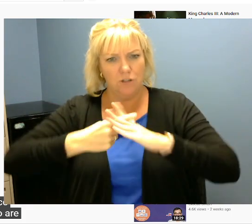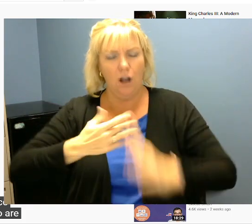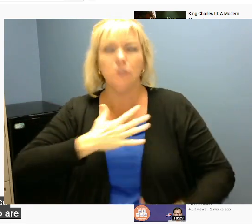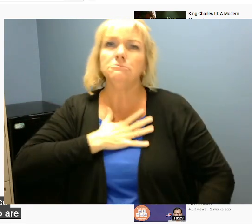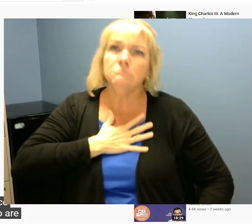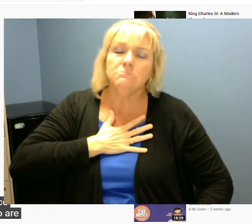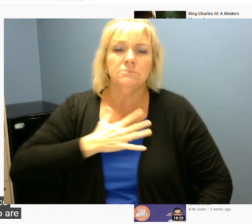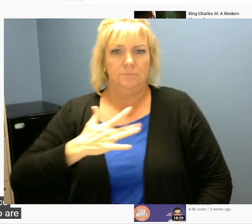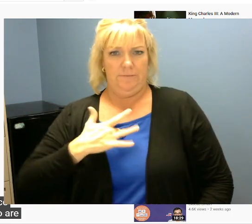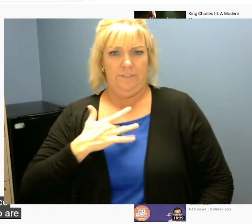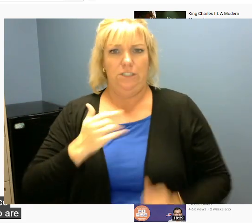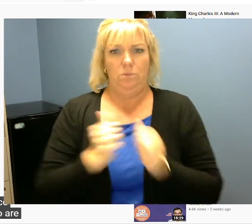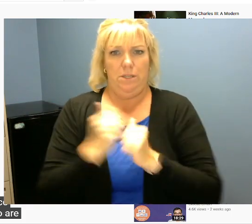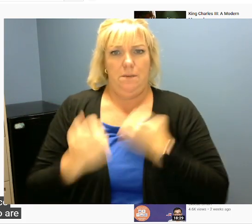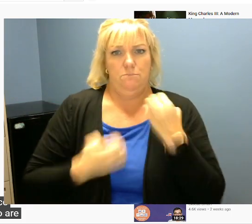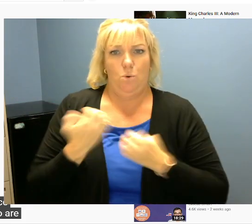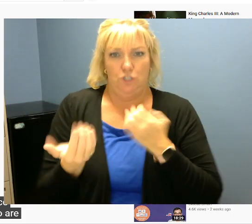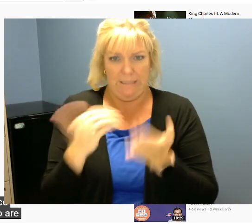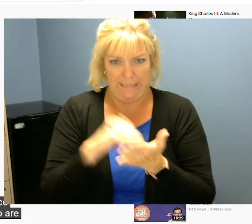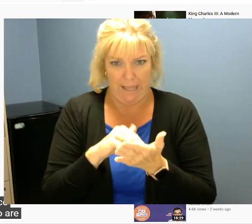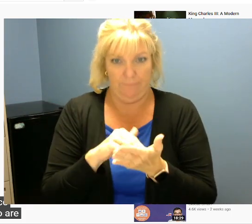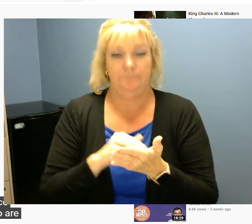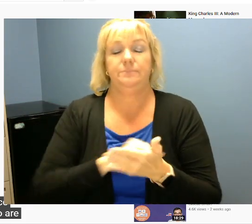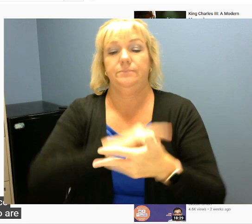And then two,